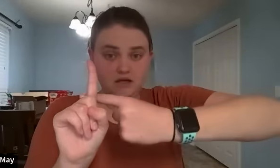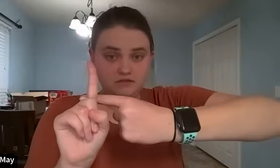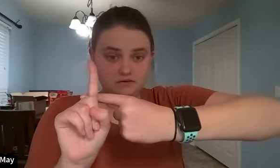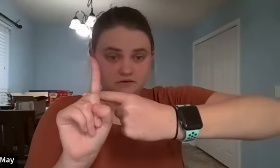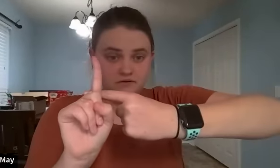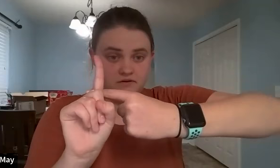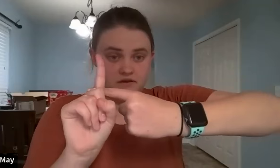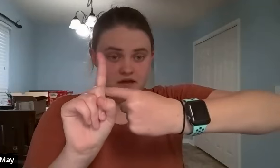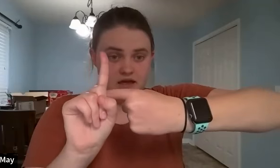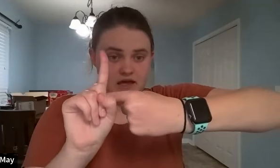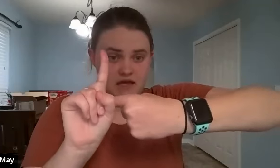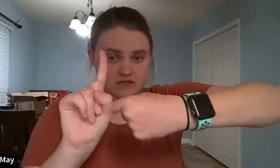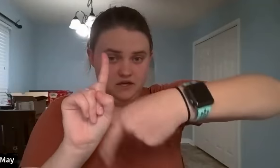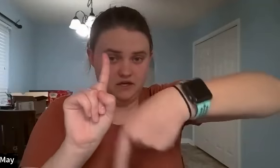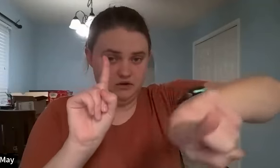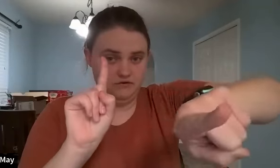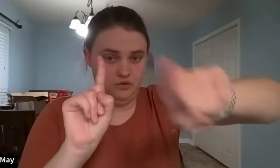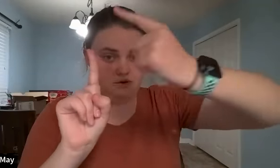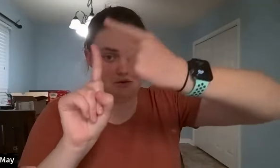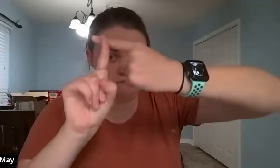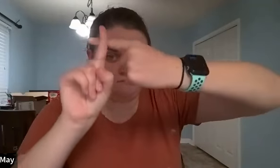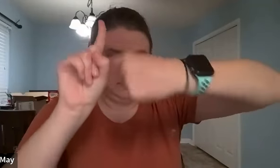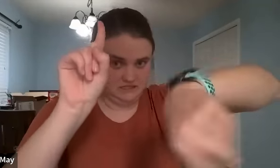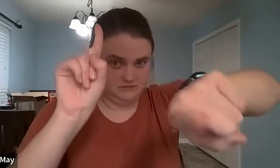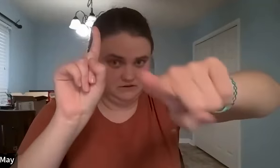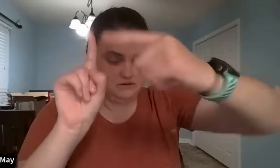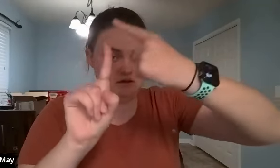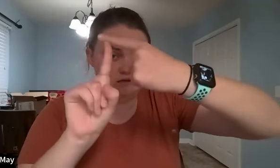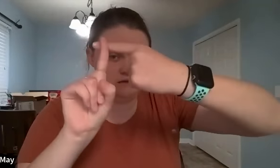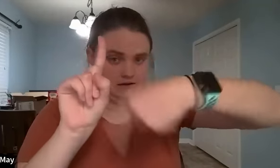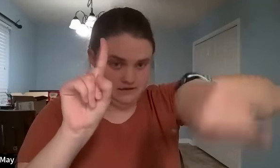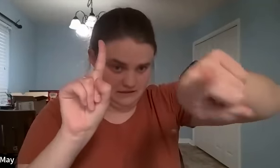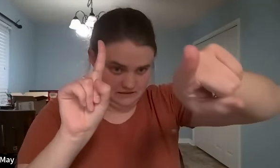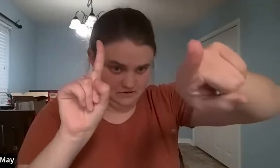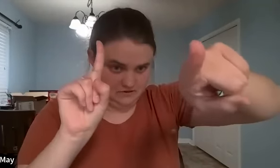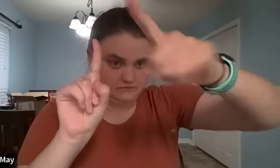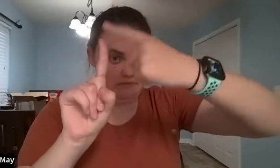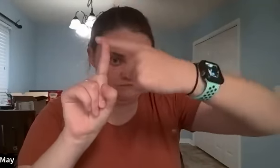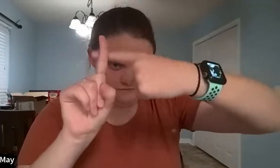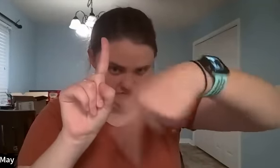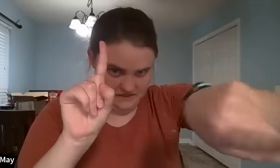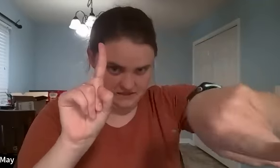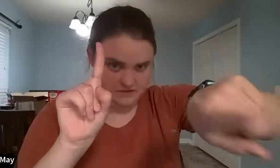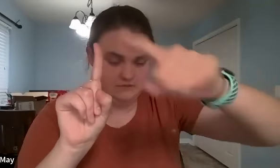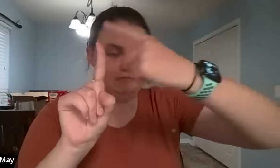month and then you go forward. Next month. Next month.